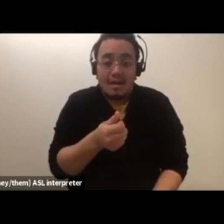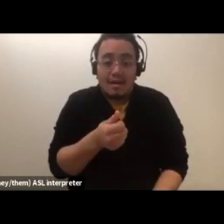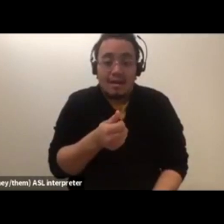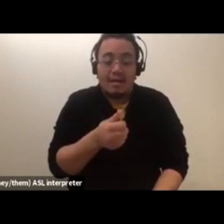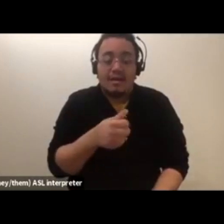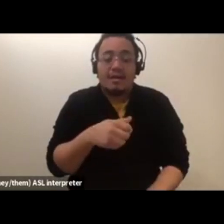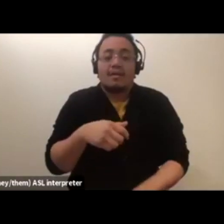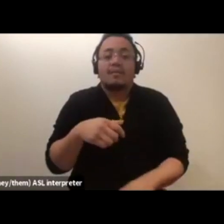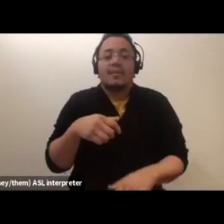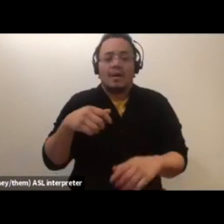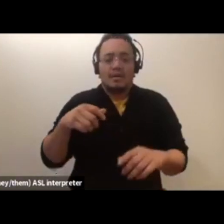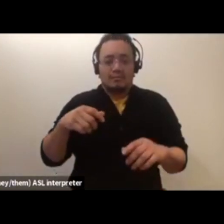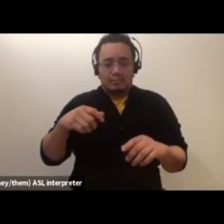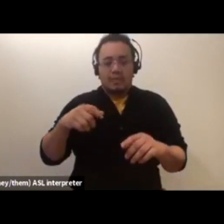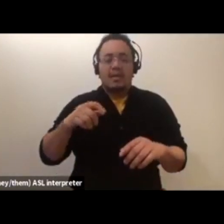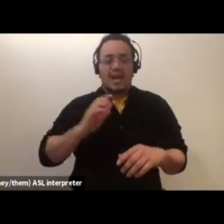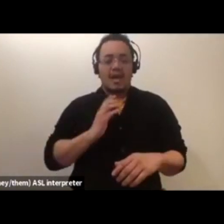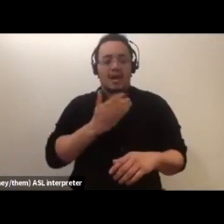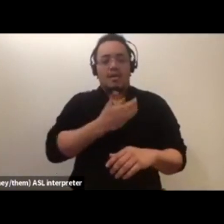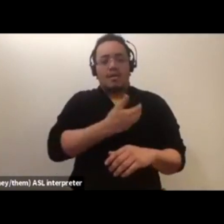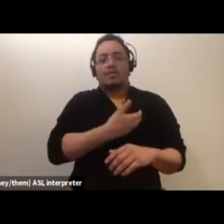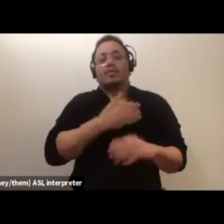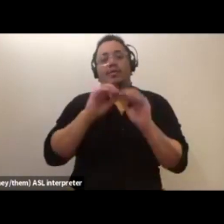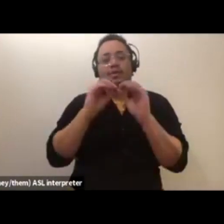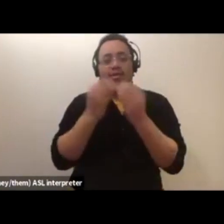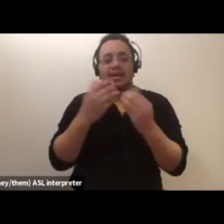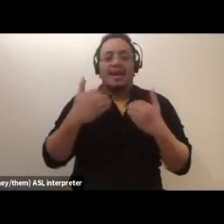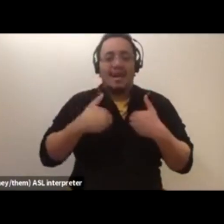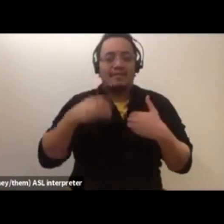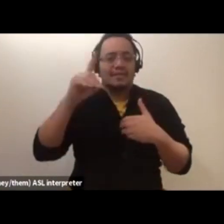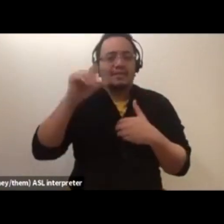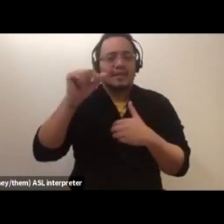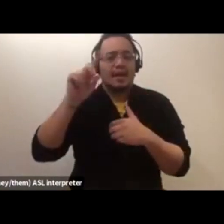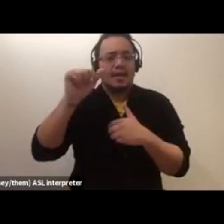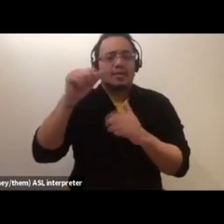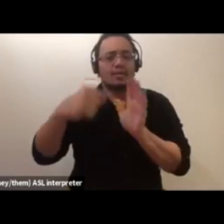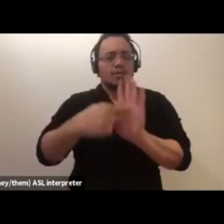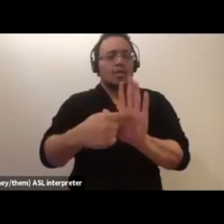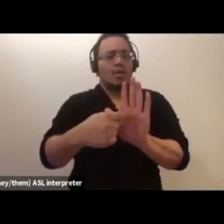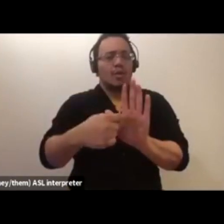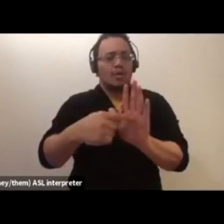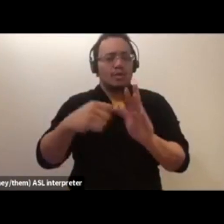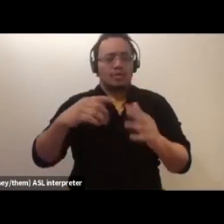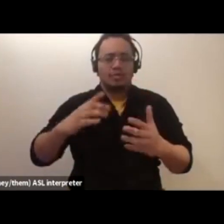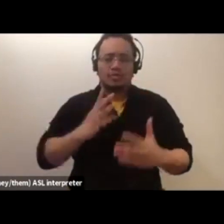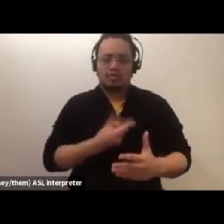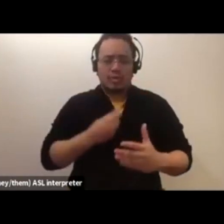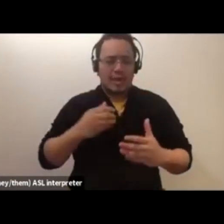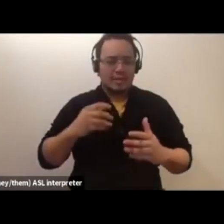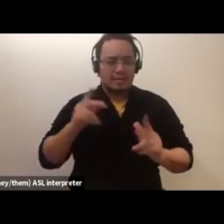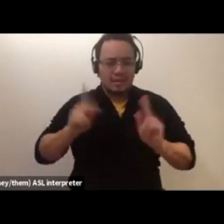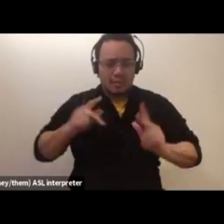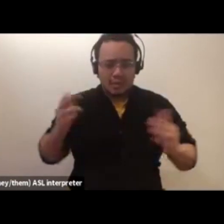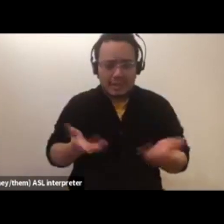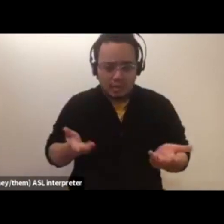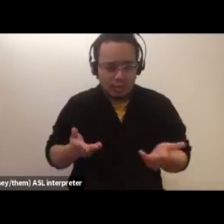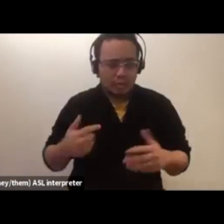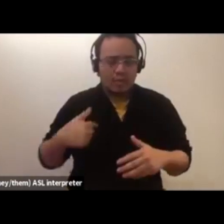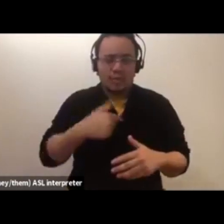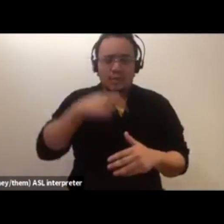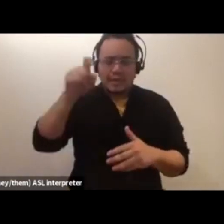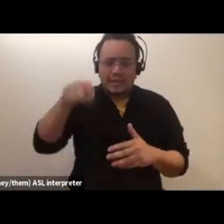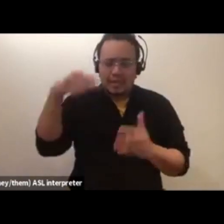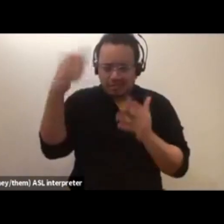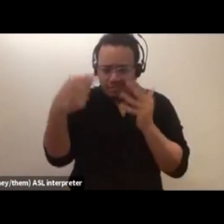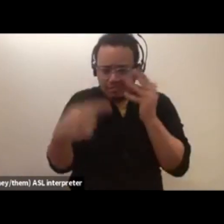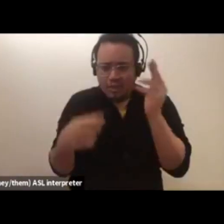to show the federal government, to show our states that we exist in these communities, and we need resources. It